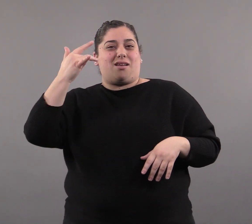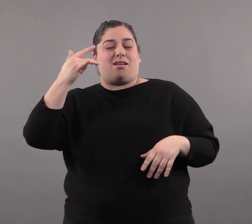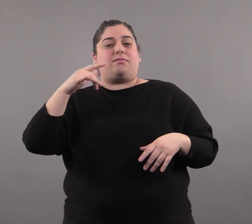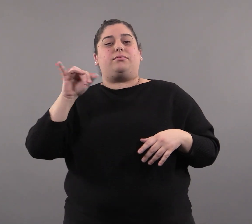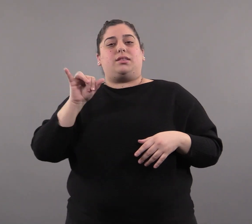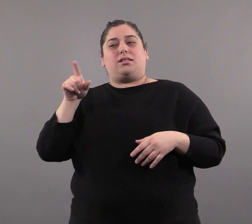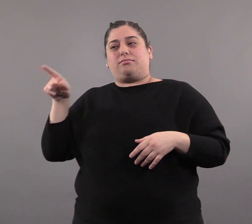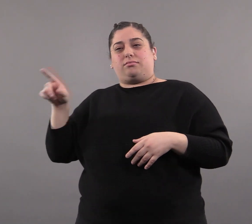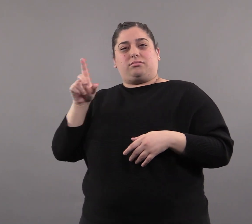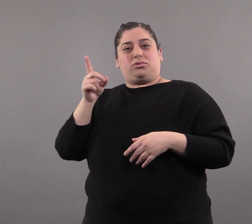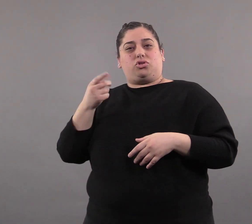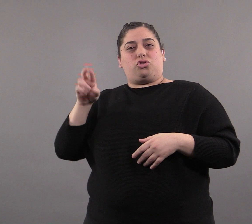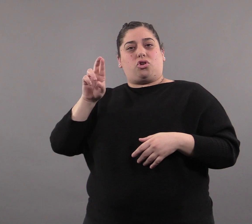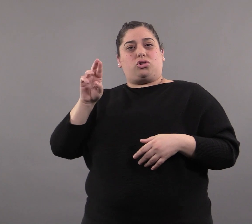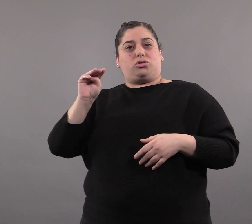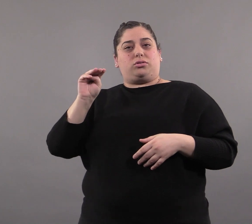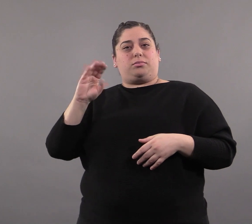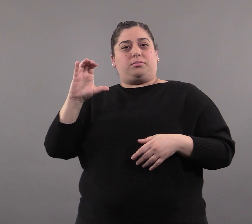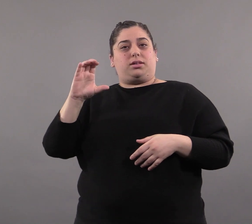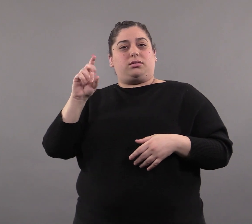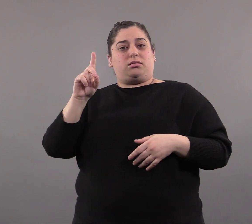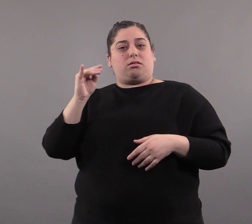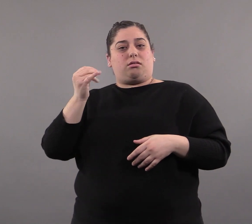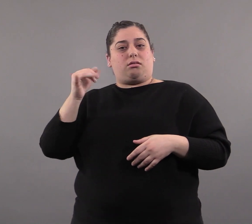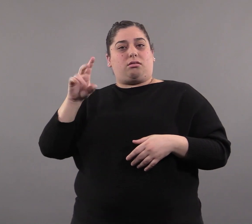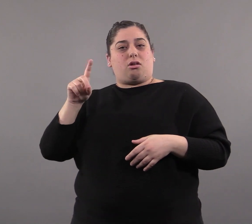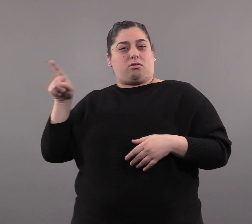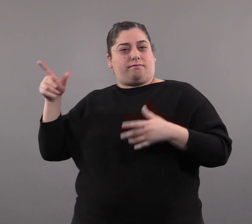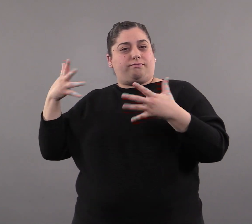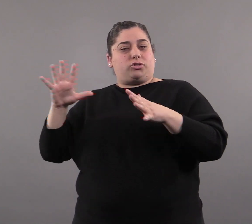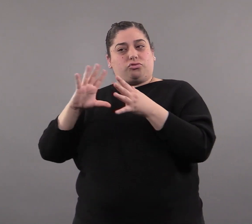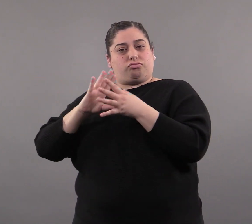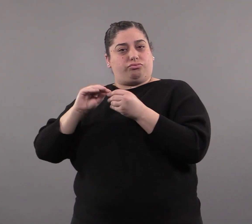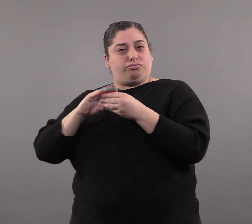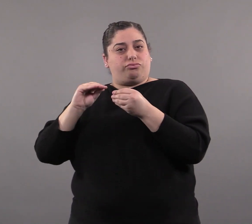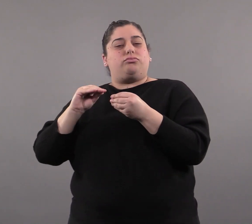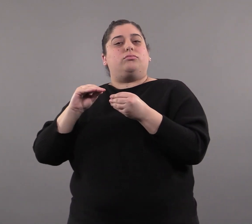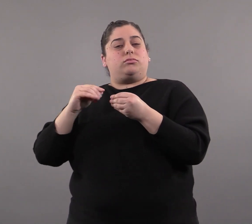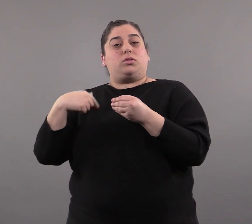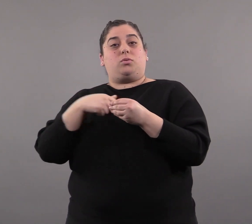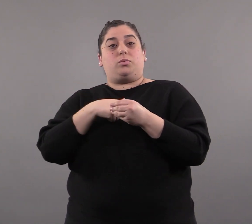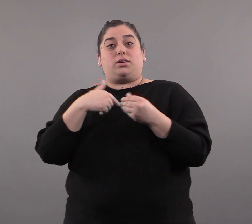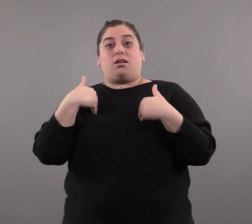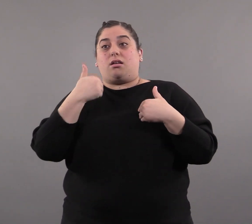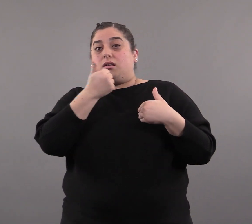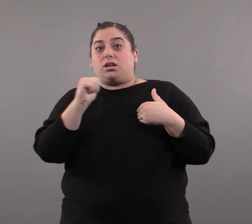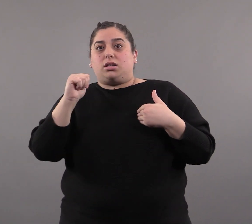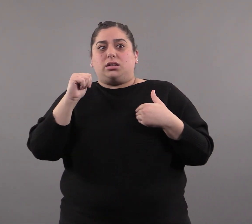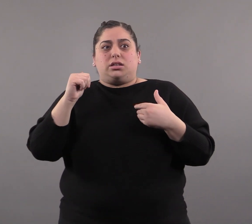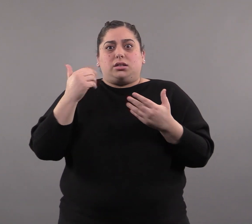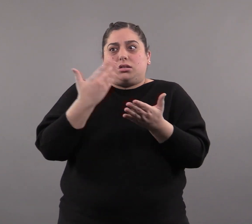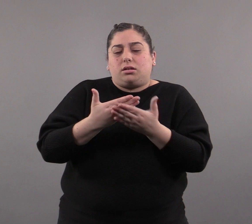mentioned. We do not have any evidence, nor do we believe, that this is